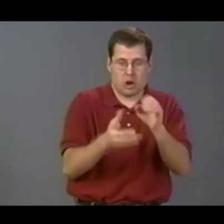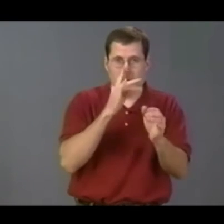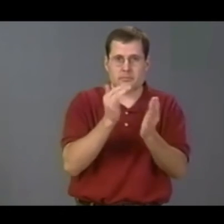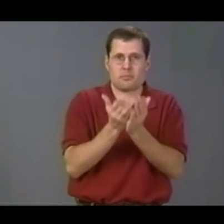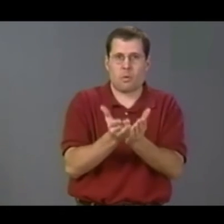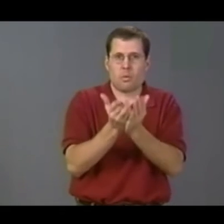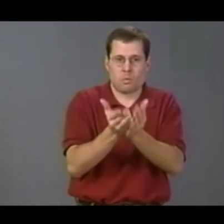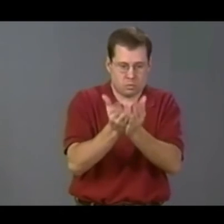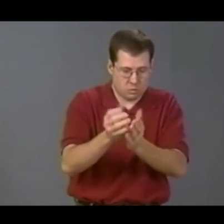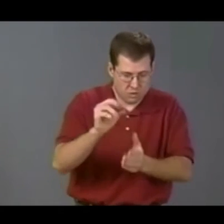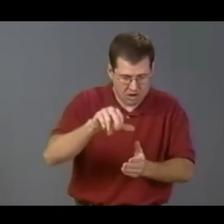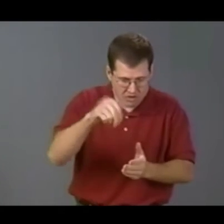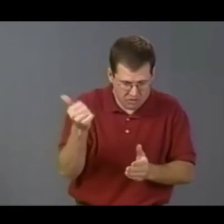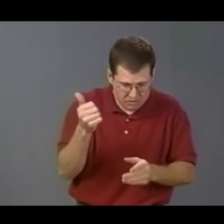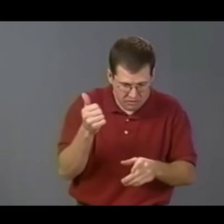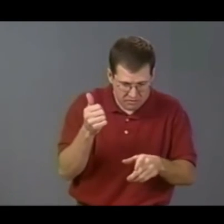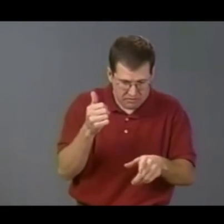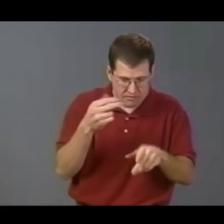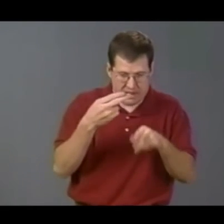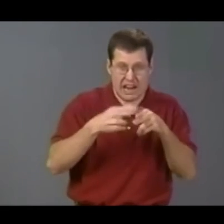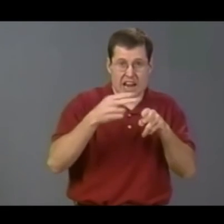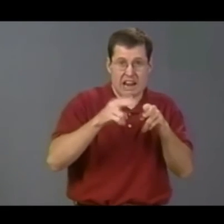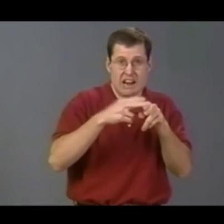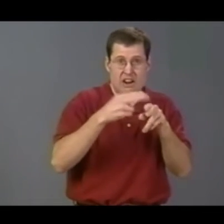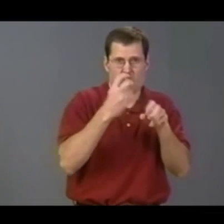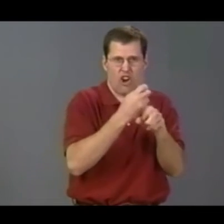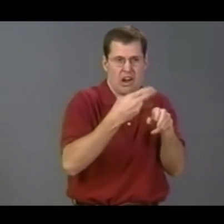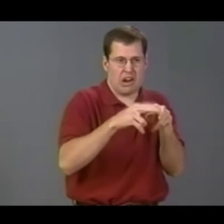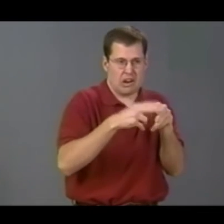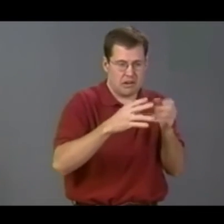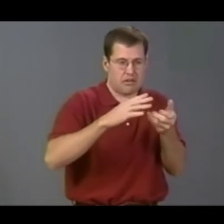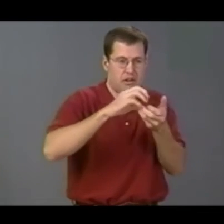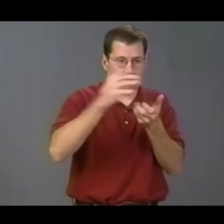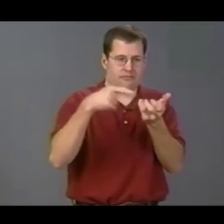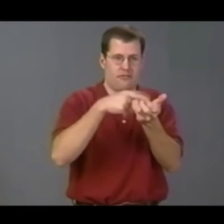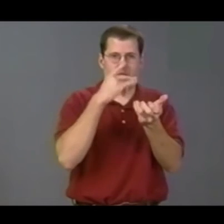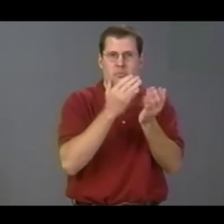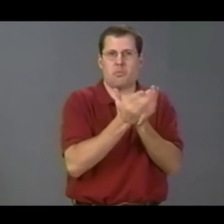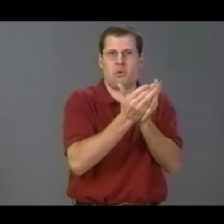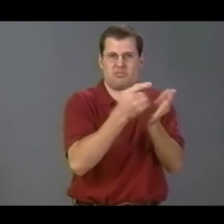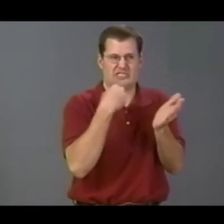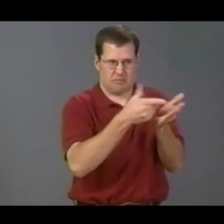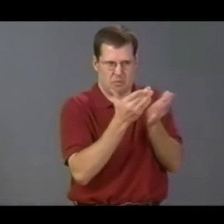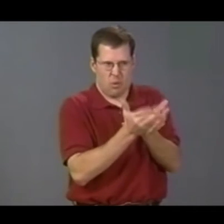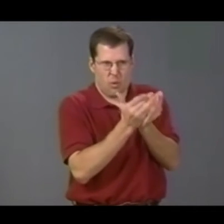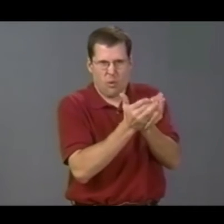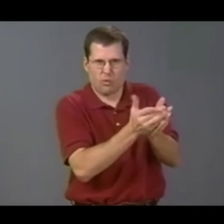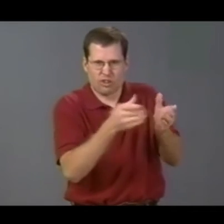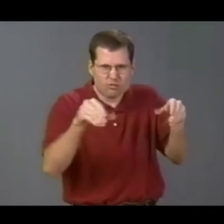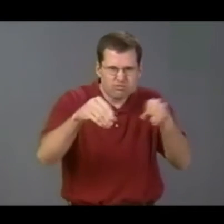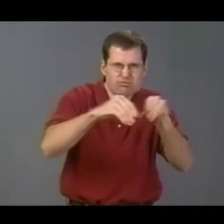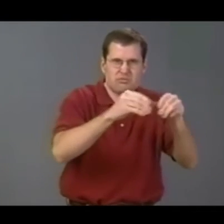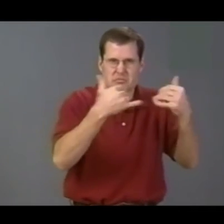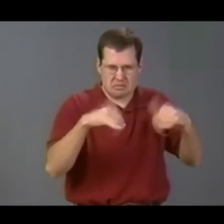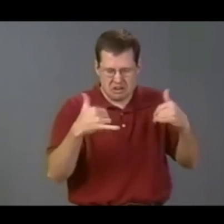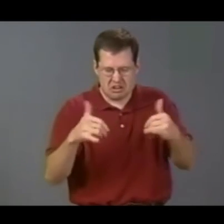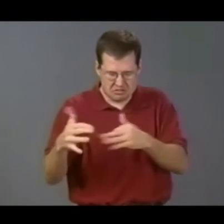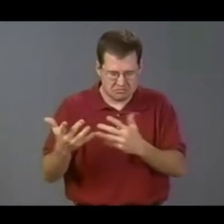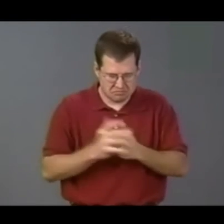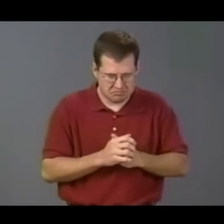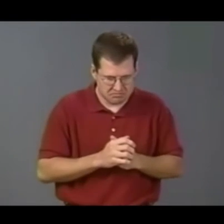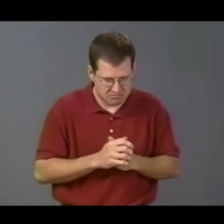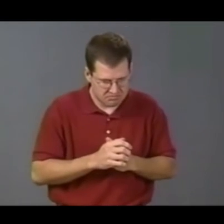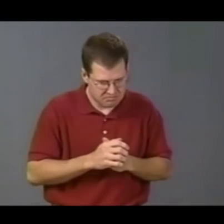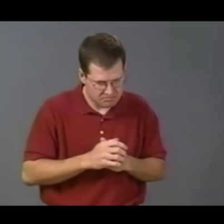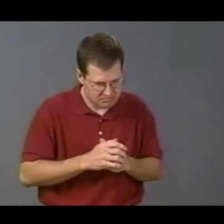there. Avocado. If you cut up an avocado, you can make it into a boat and